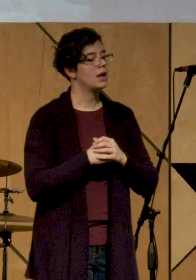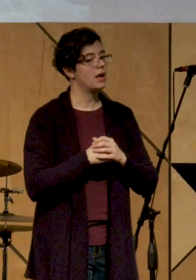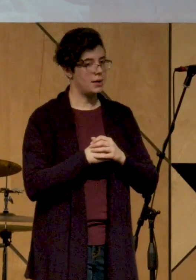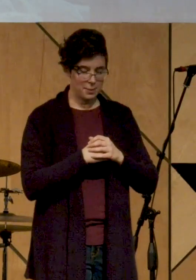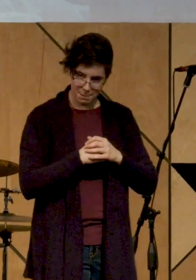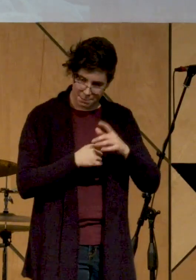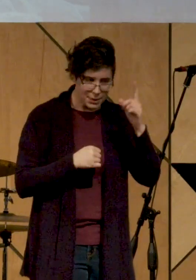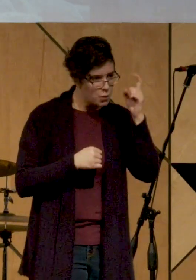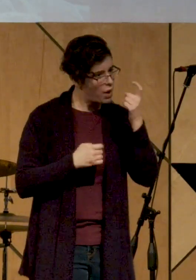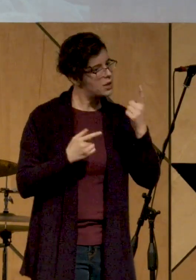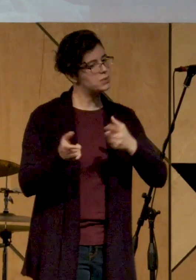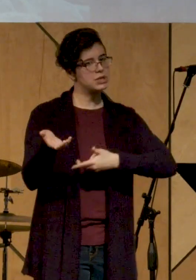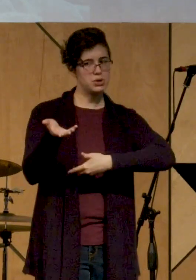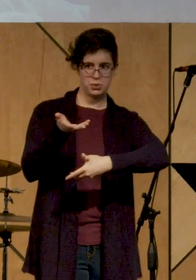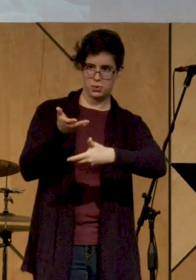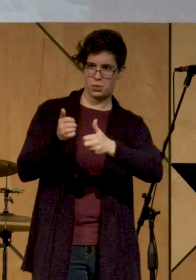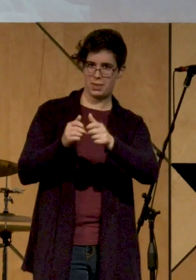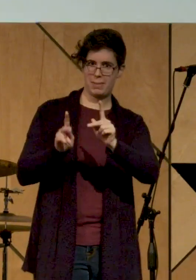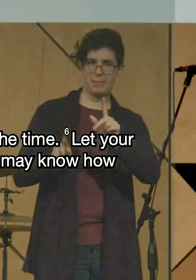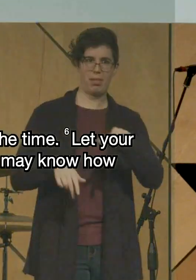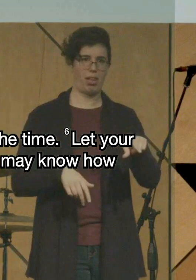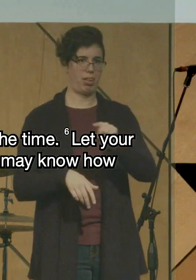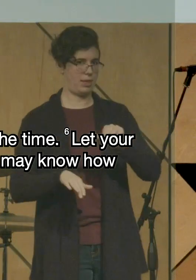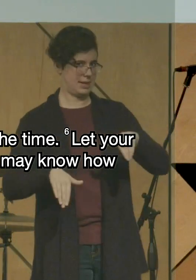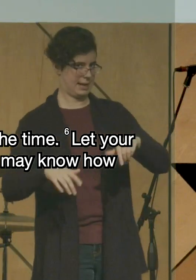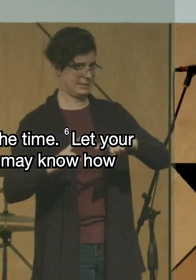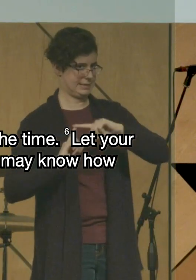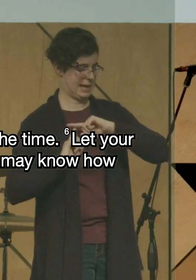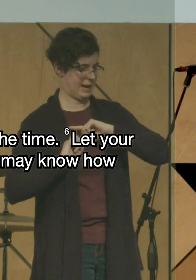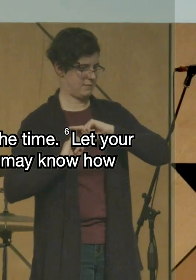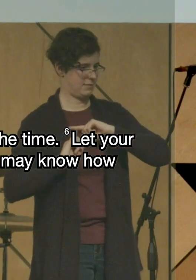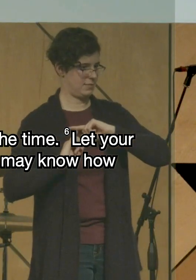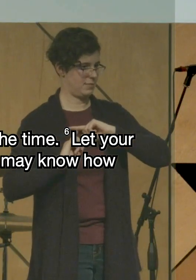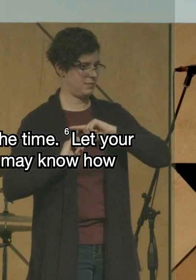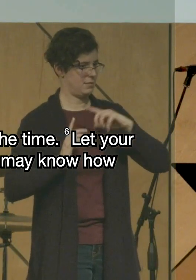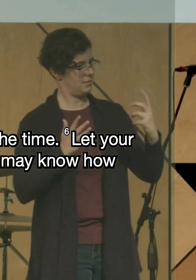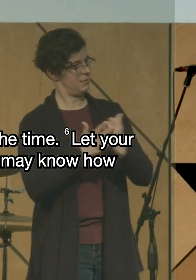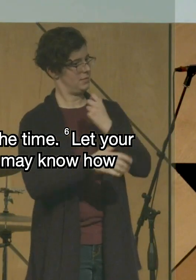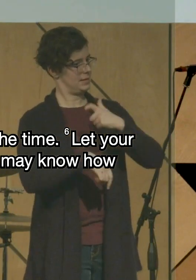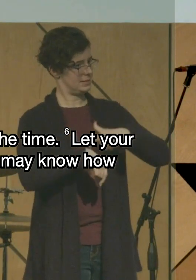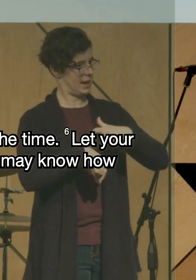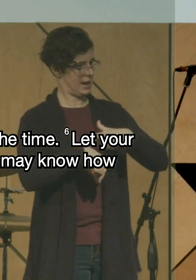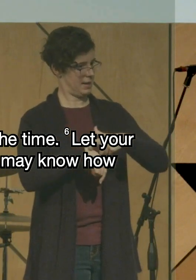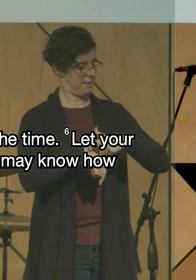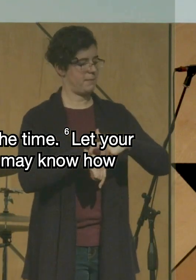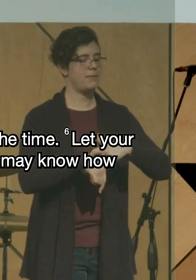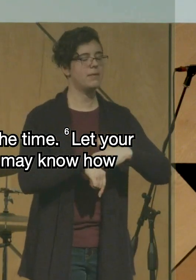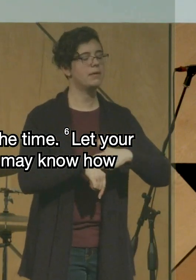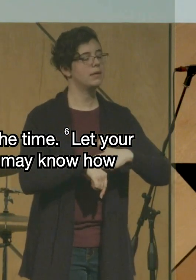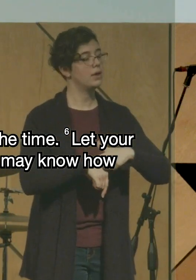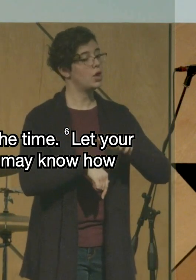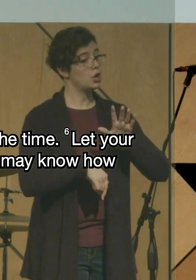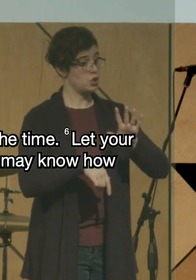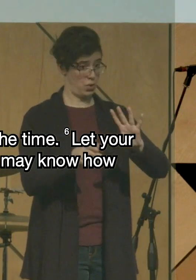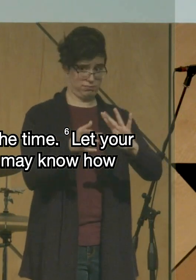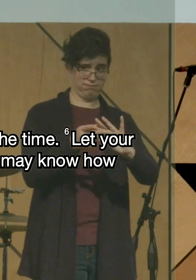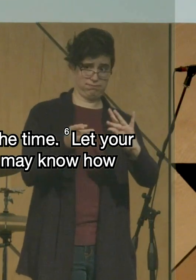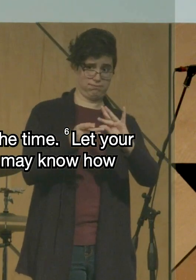toward outsiders, making the best use of the time. Let your